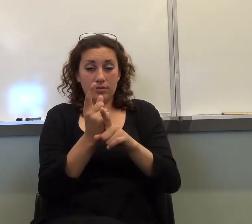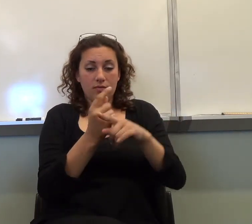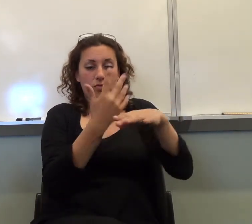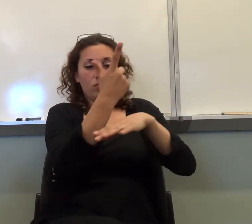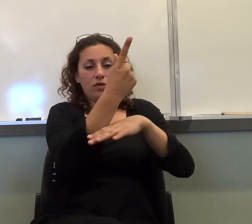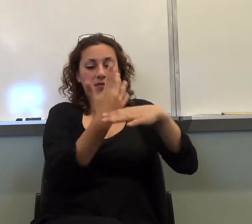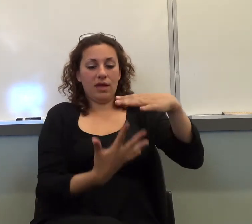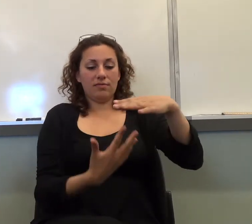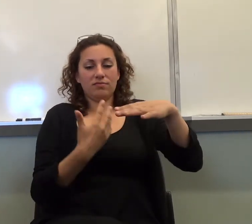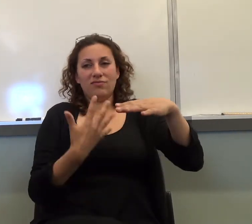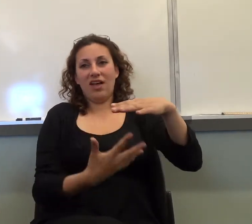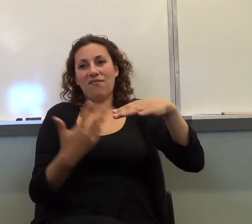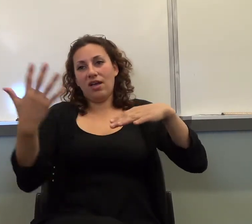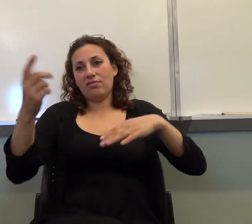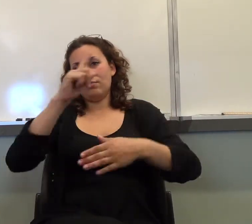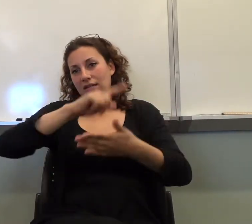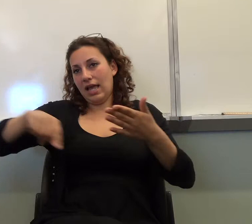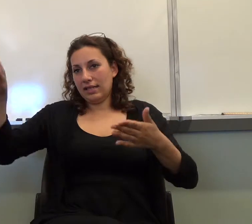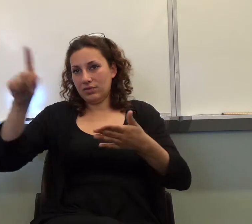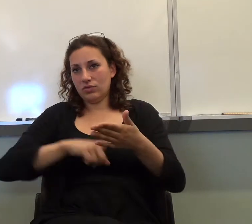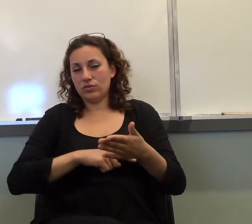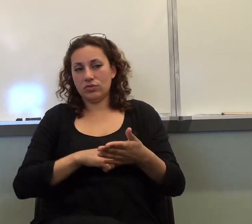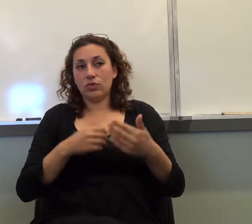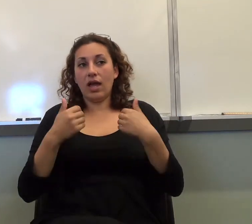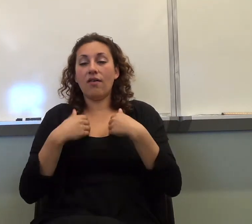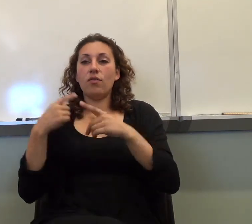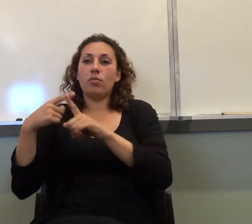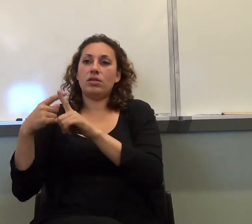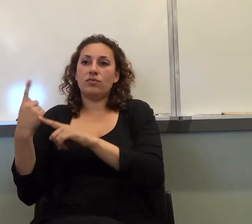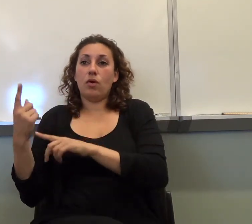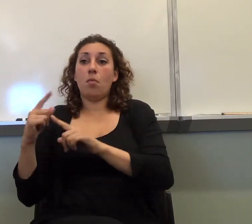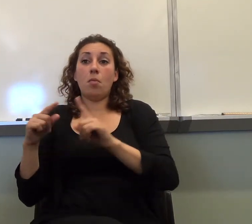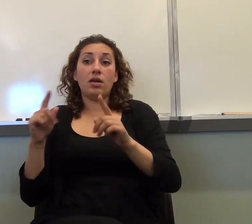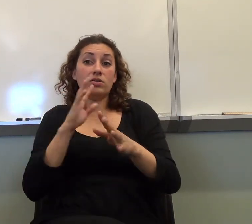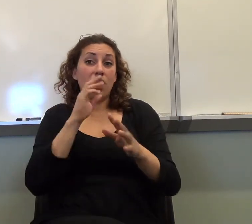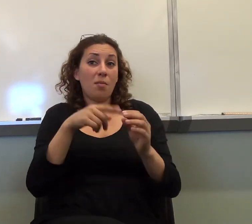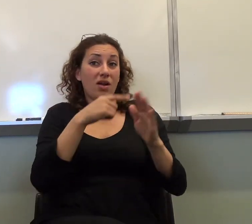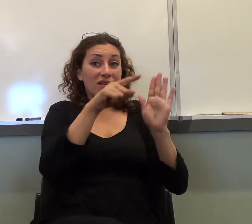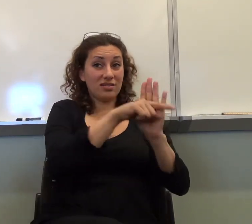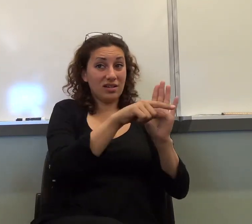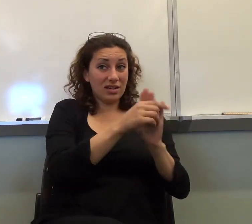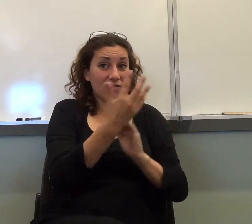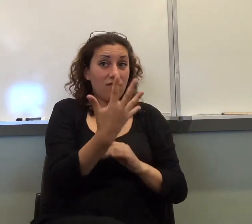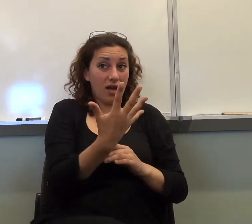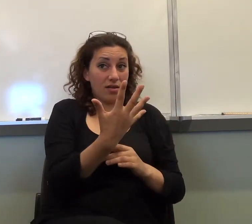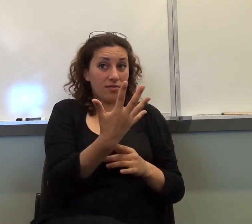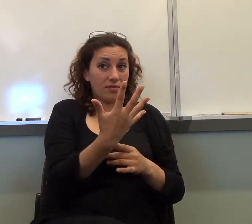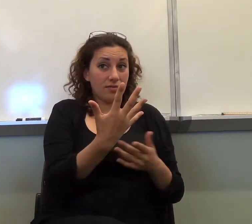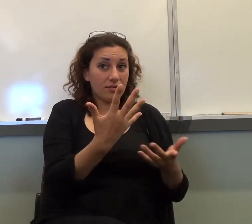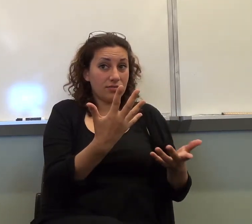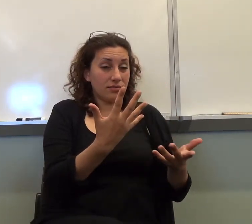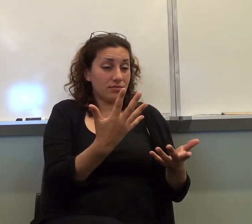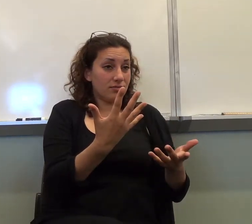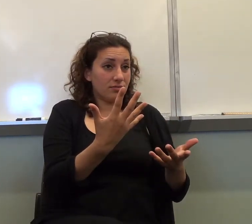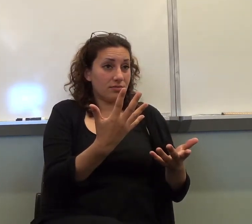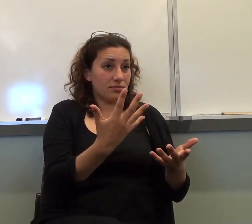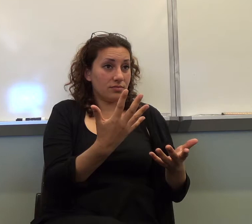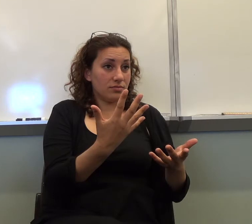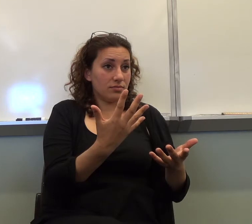a positive 1. But if you're talking about the number minus 5, okay, we still want to end up with a